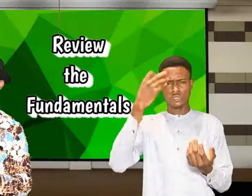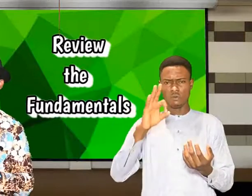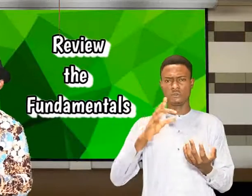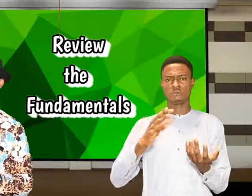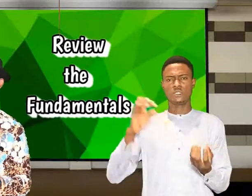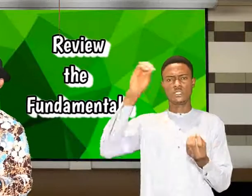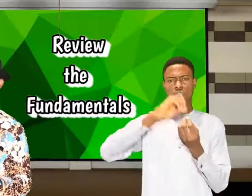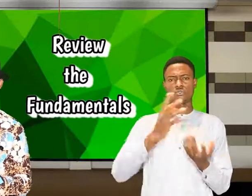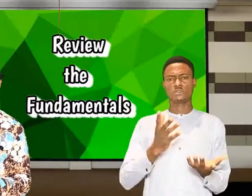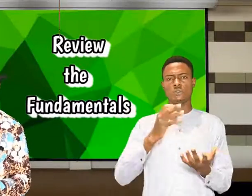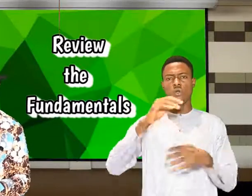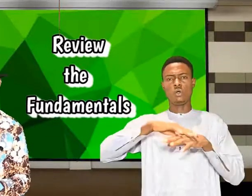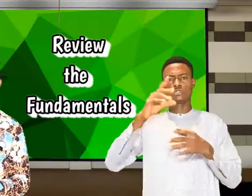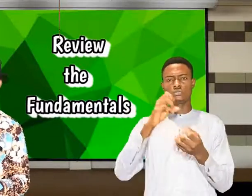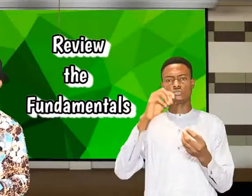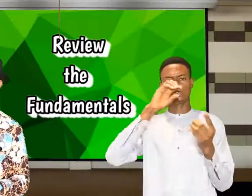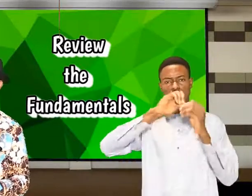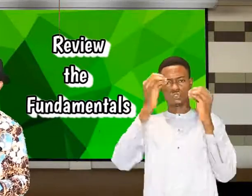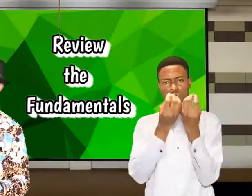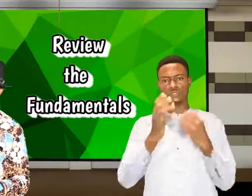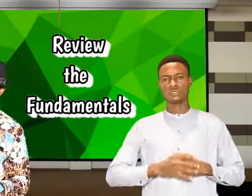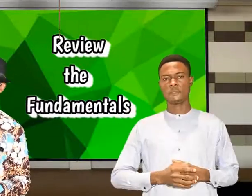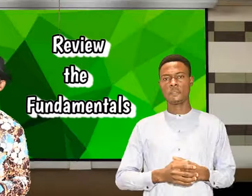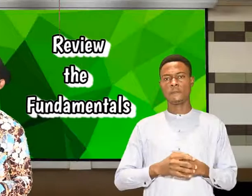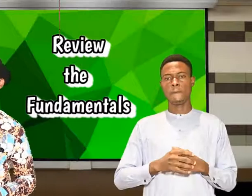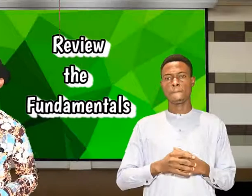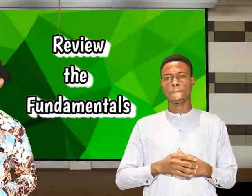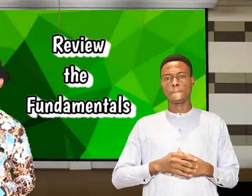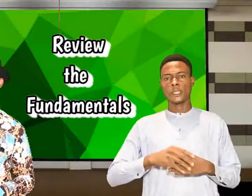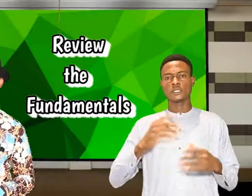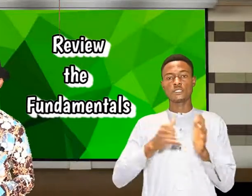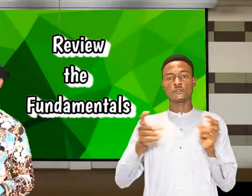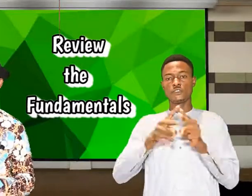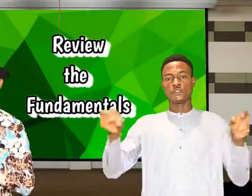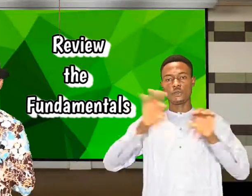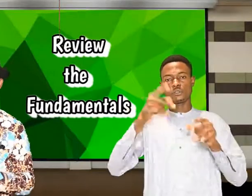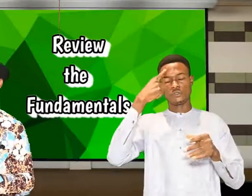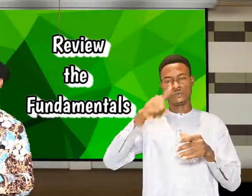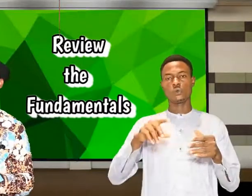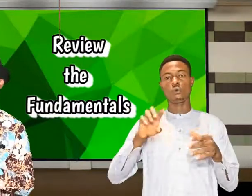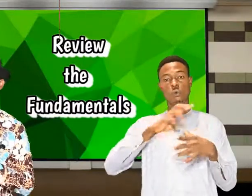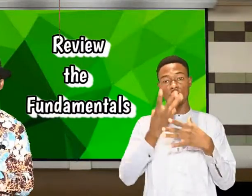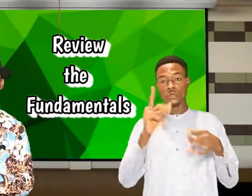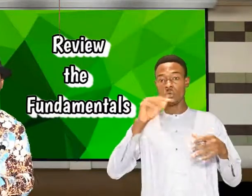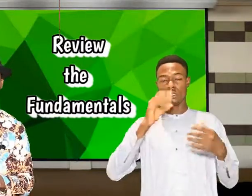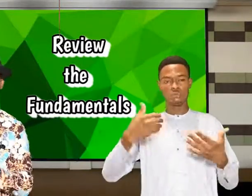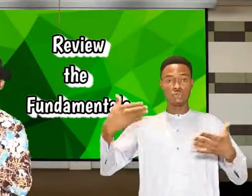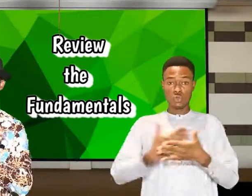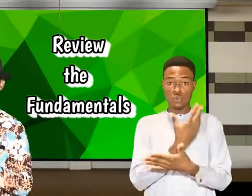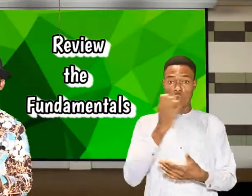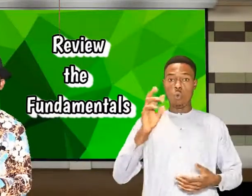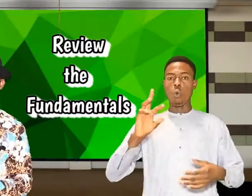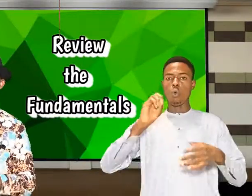to an impressive personality. Impressive personality is important, but subject knowledge is very important. Whether you are a newbie or